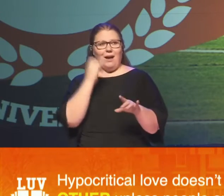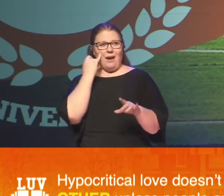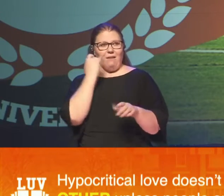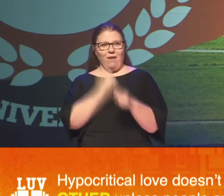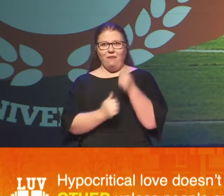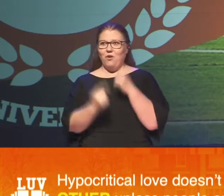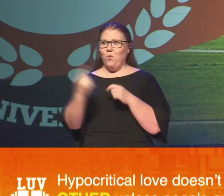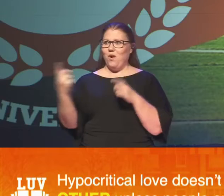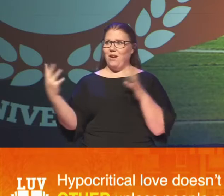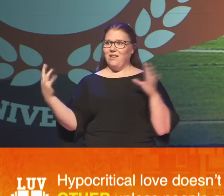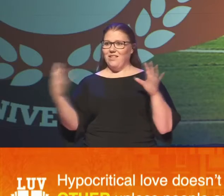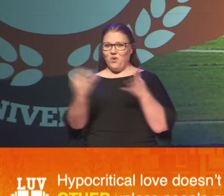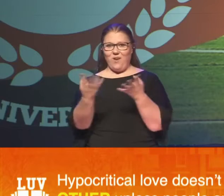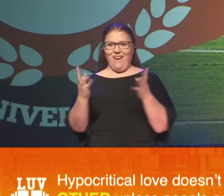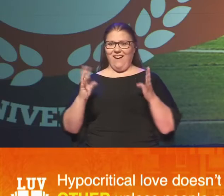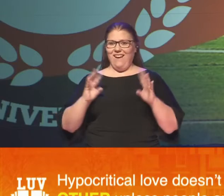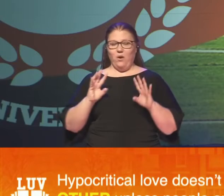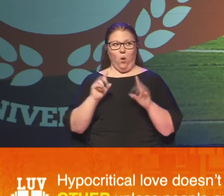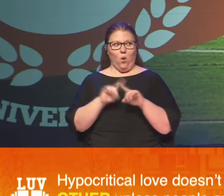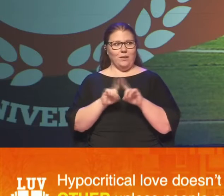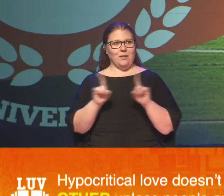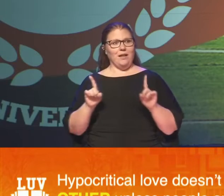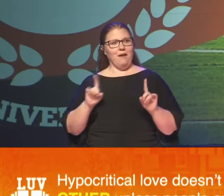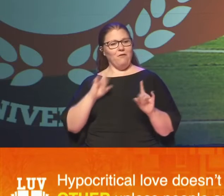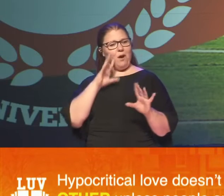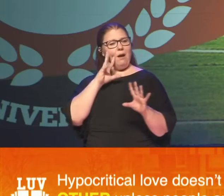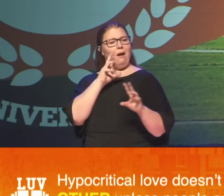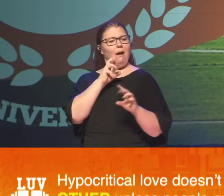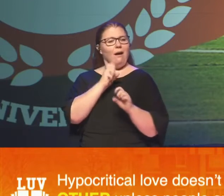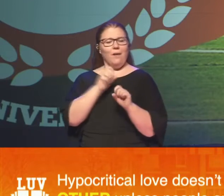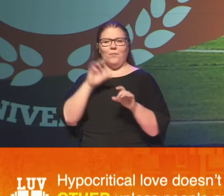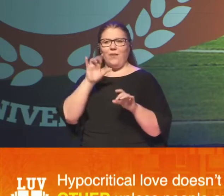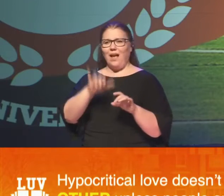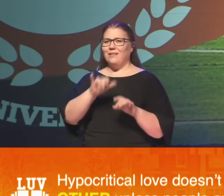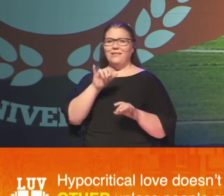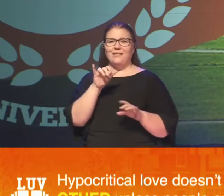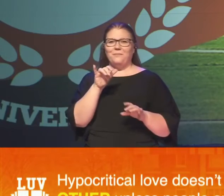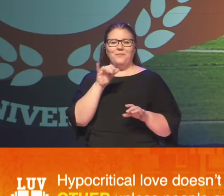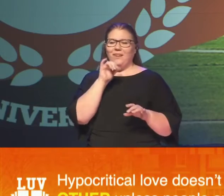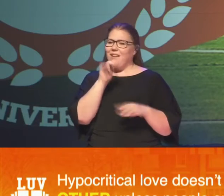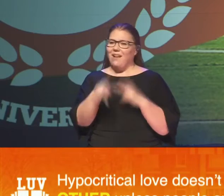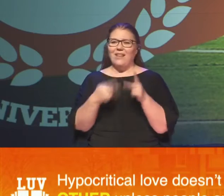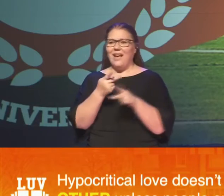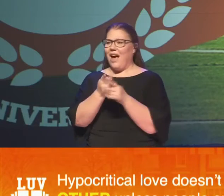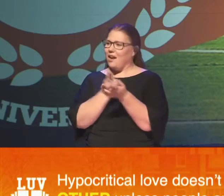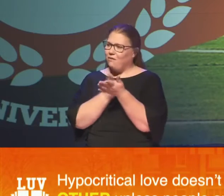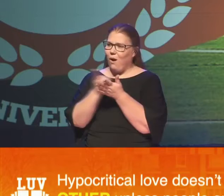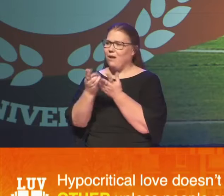everybody's around, then it's different. It's different. Paul says, that's not the kind of